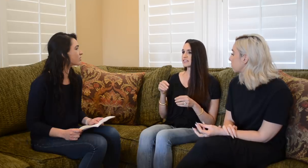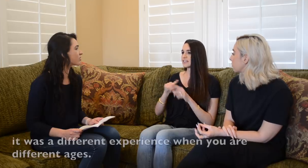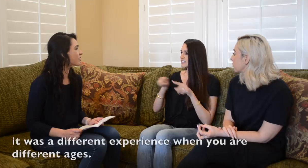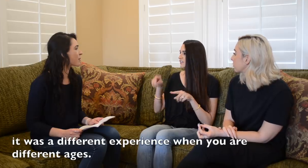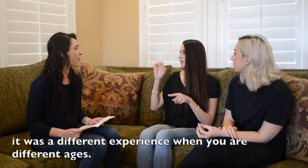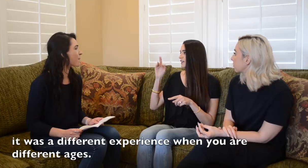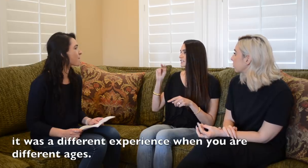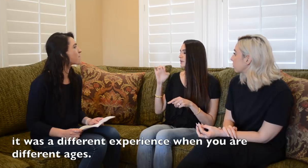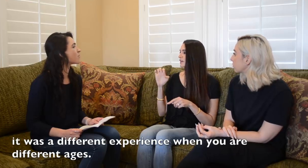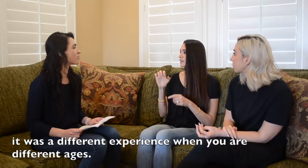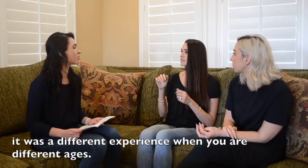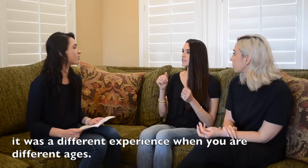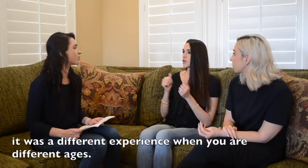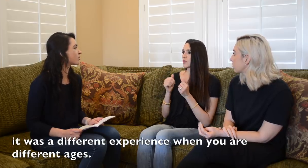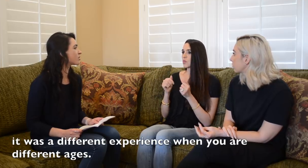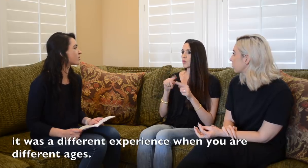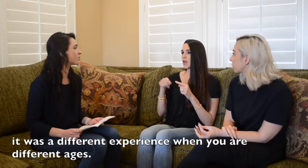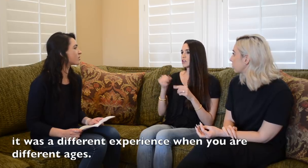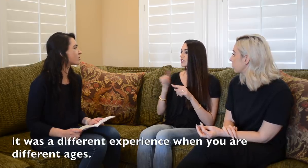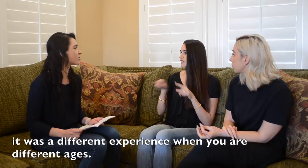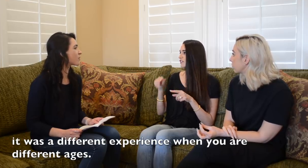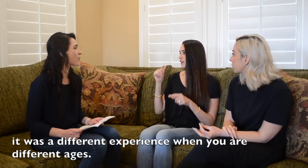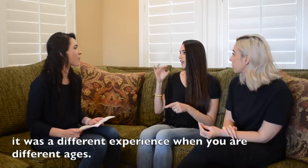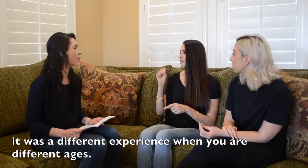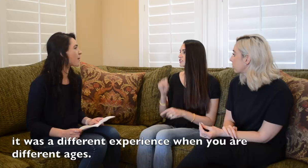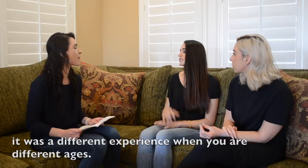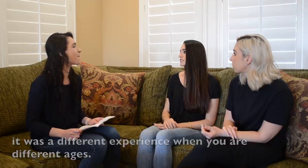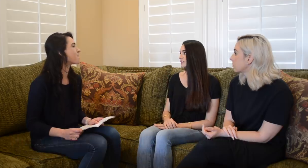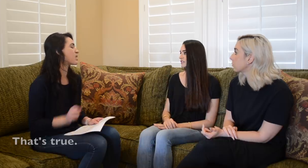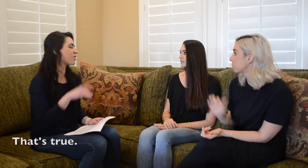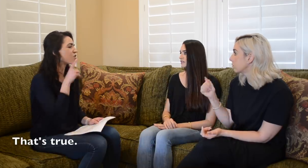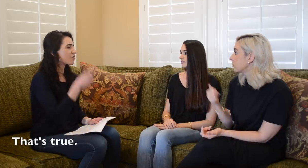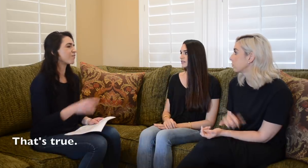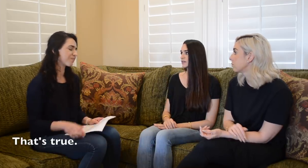a different experience when you're different ages.